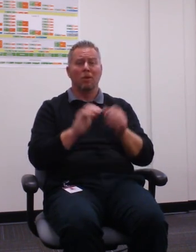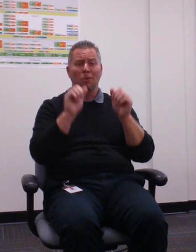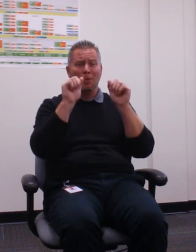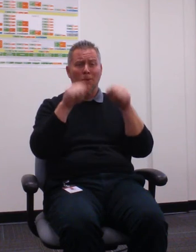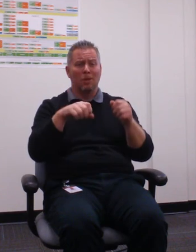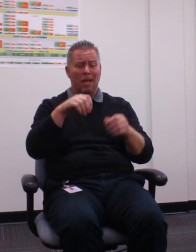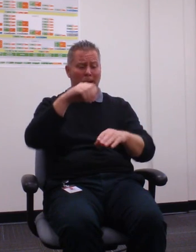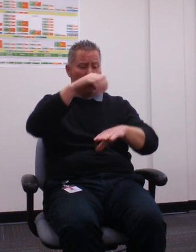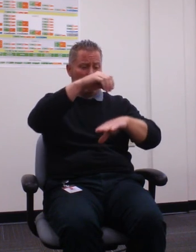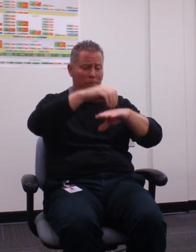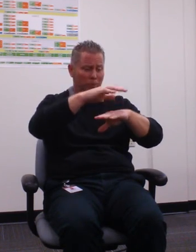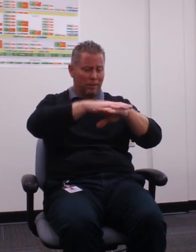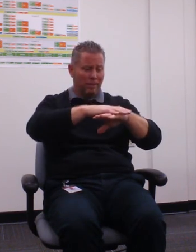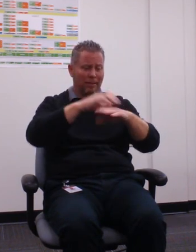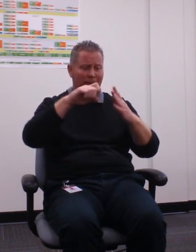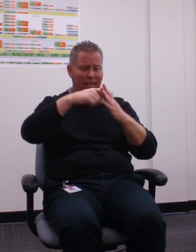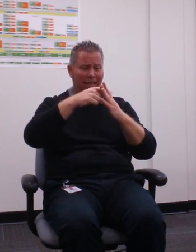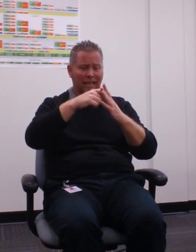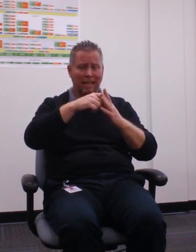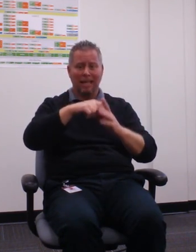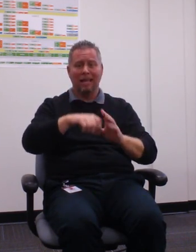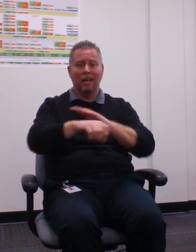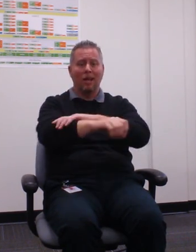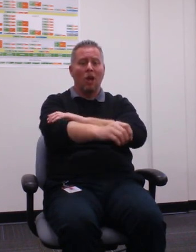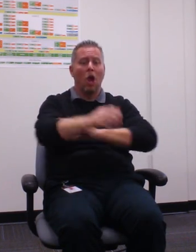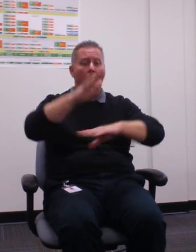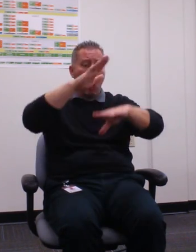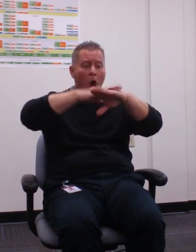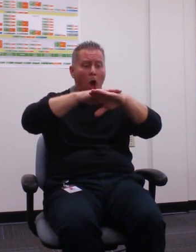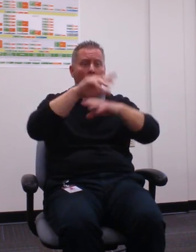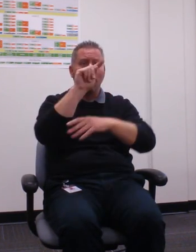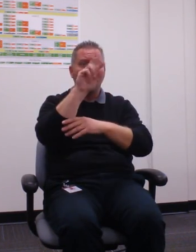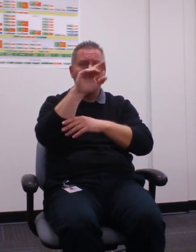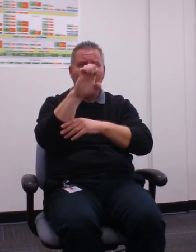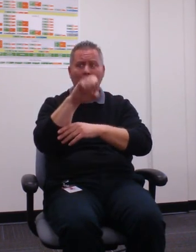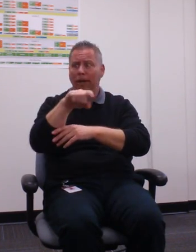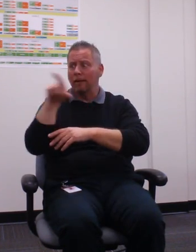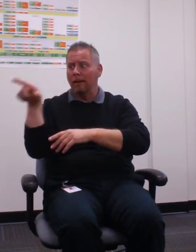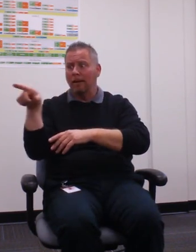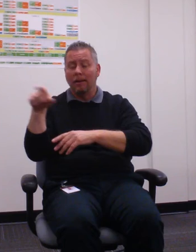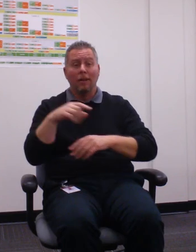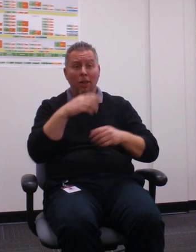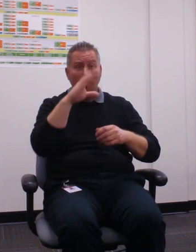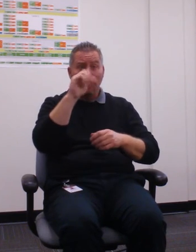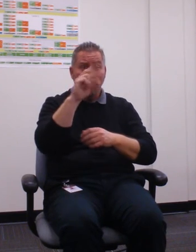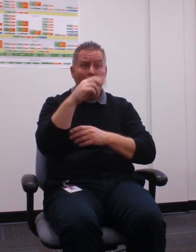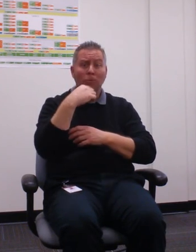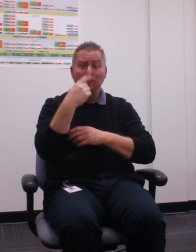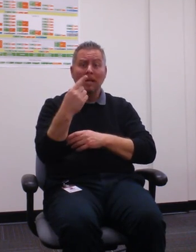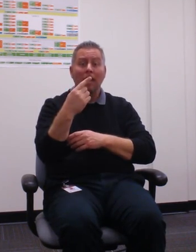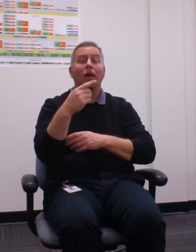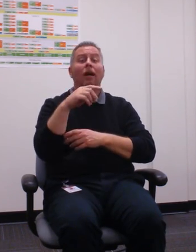tire, and it will tell you there is a key outside rear left.